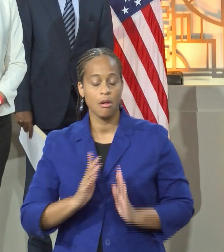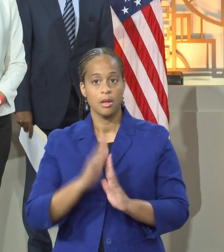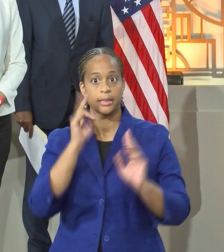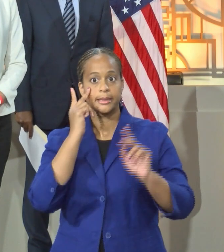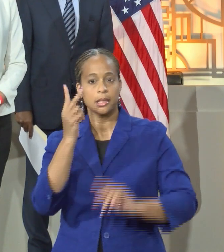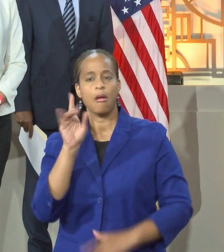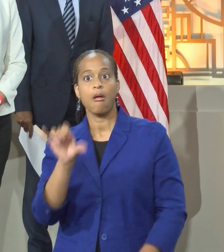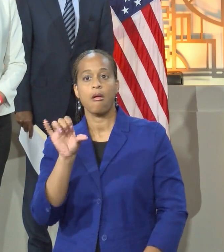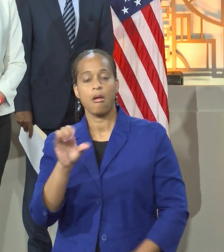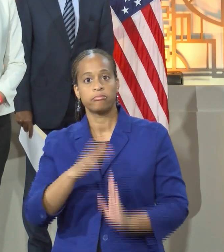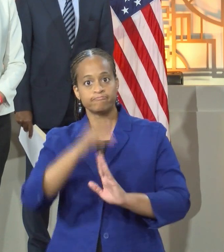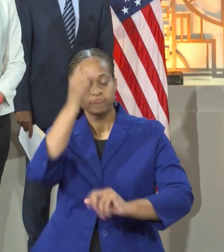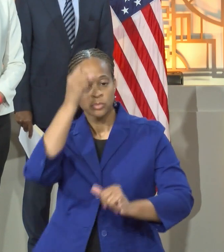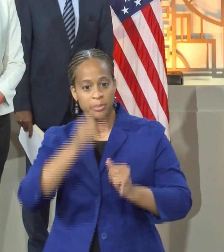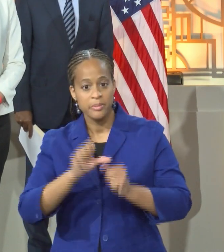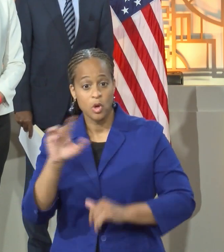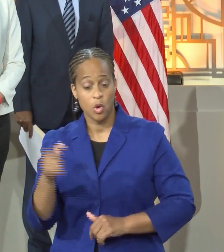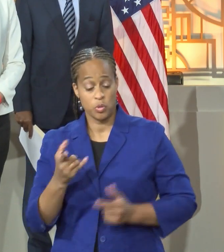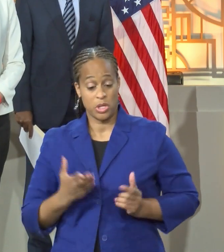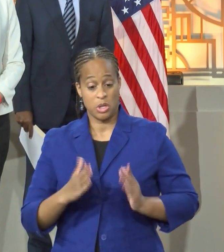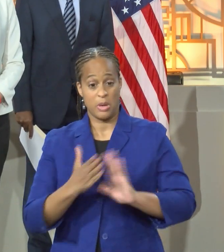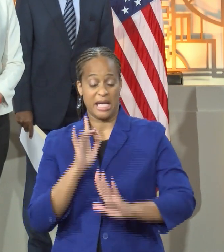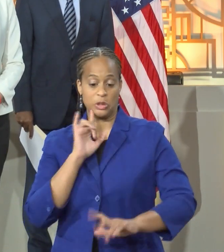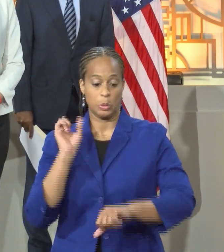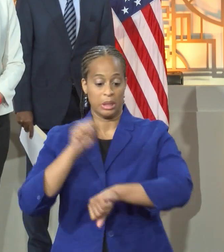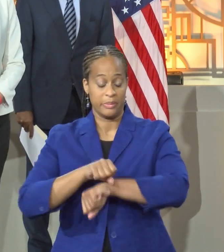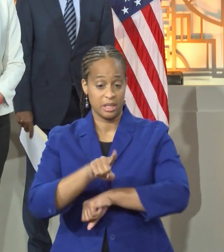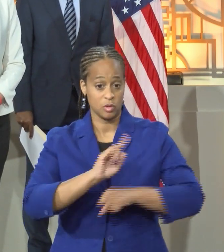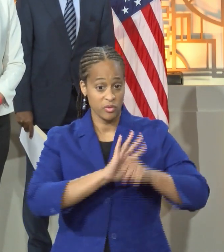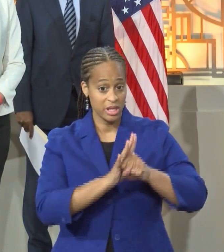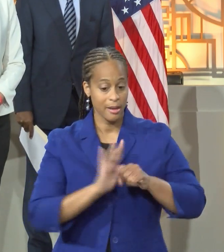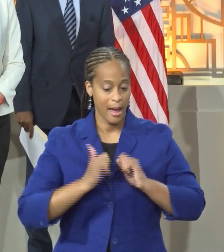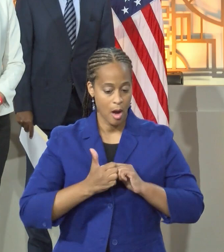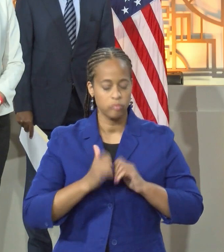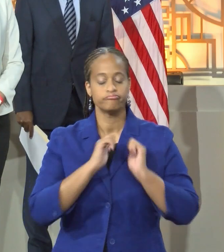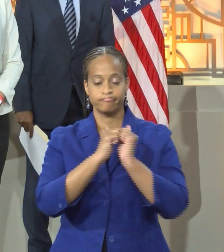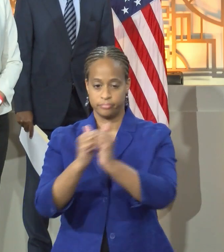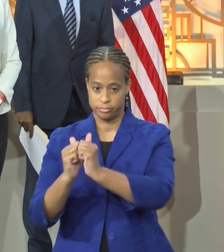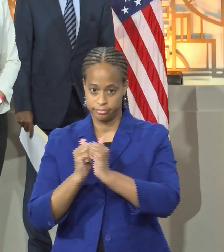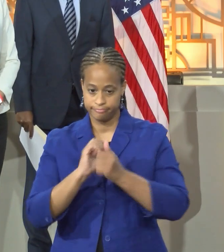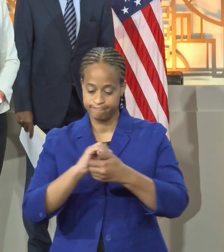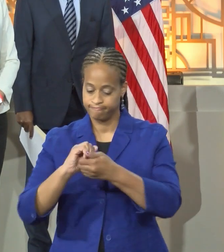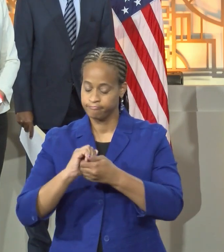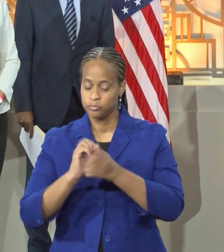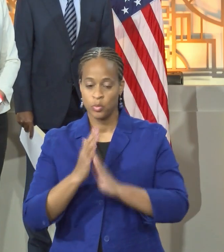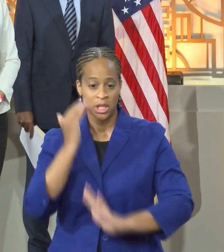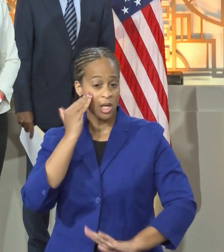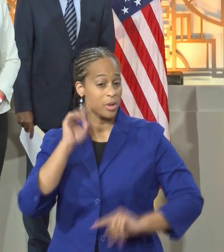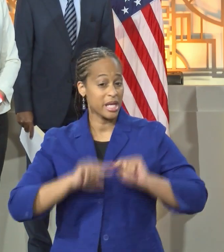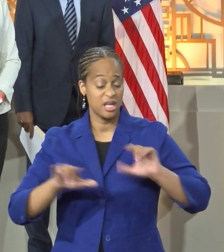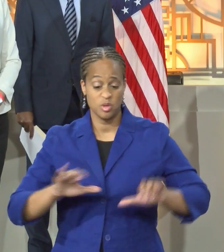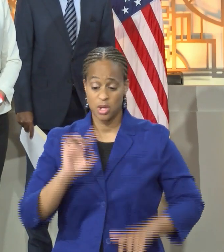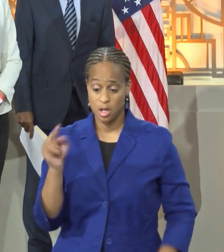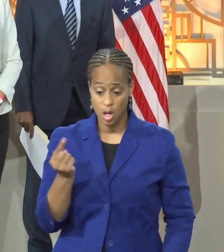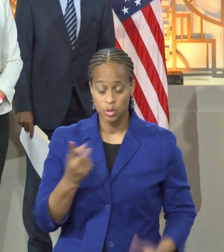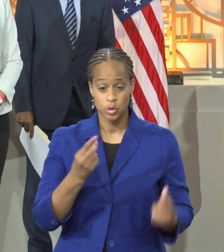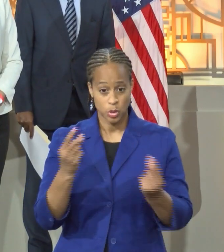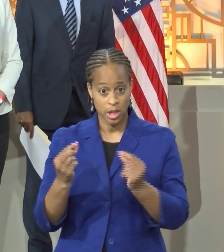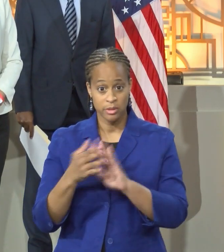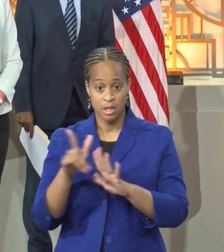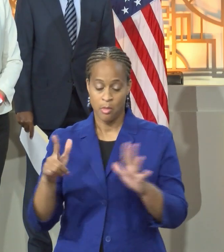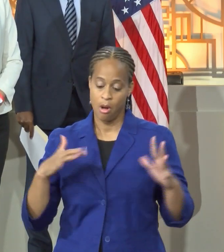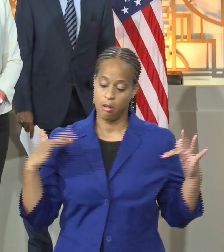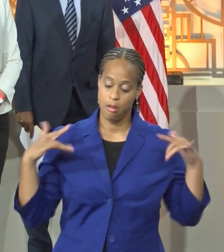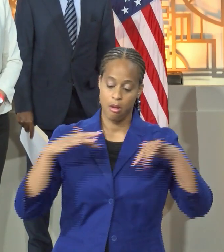reminded that the only way to beat COVID-19 is together. We know that we cannot do this alone, so we brought together